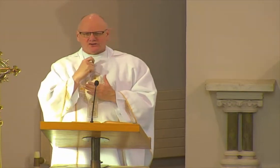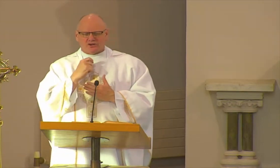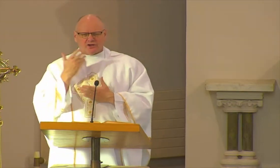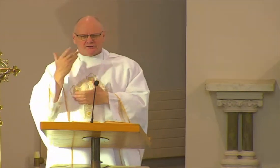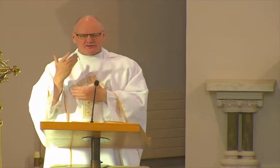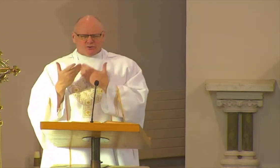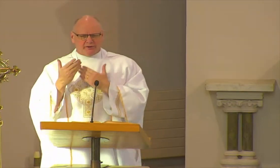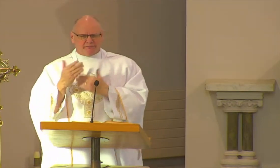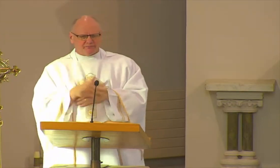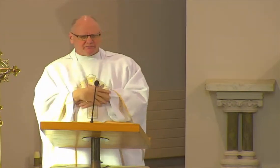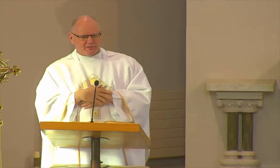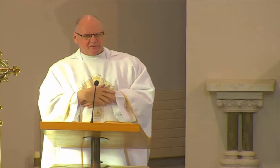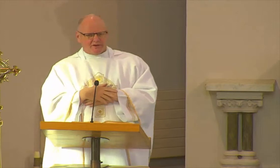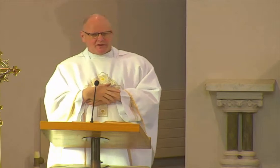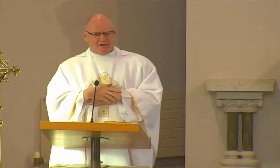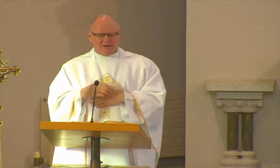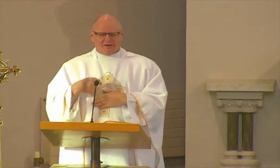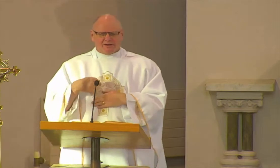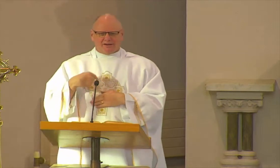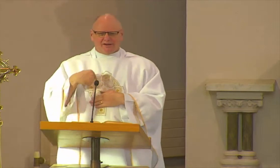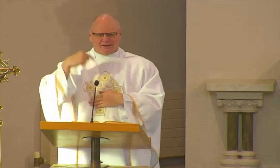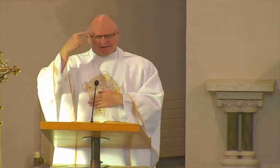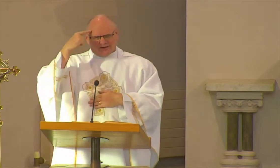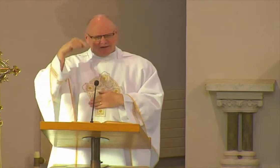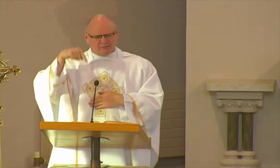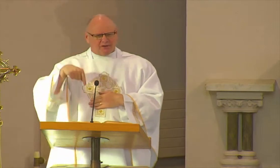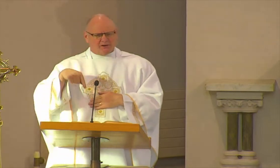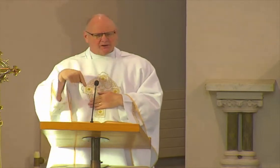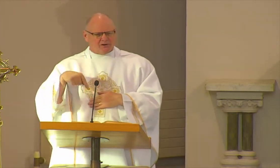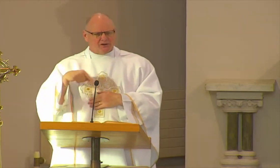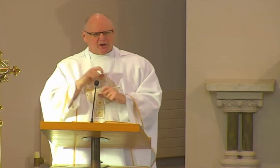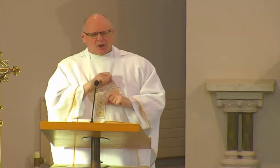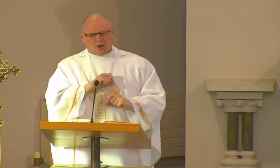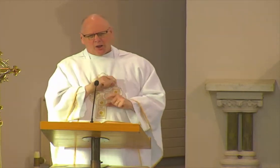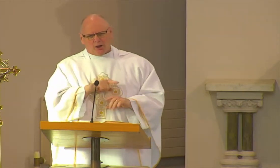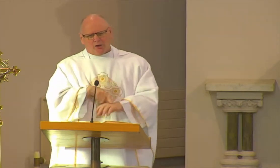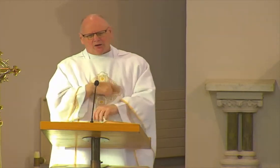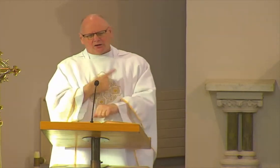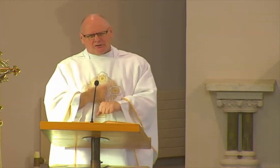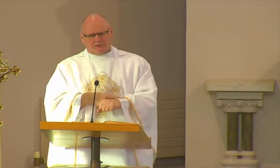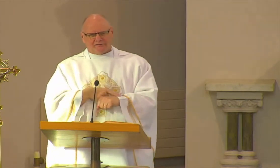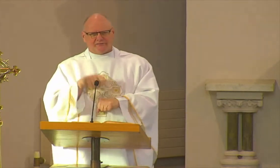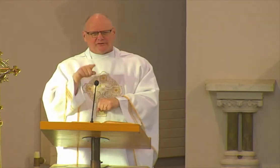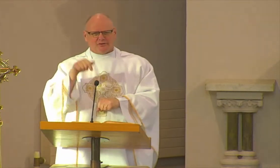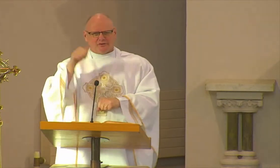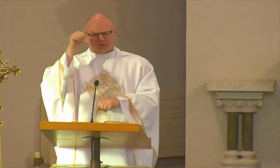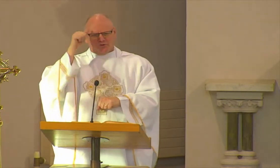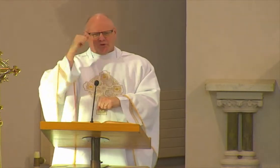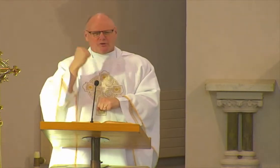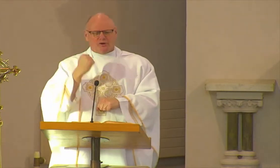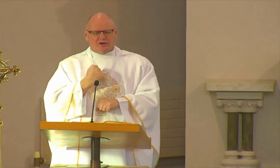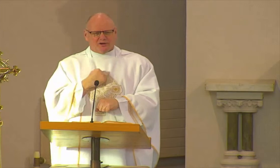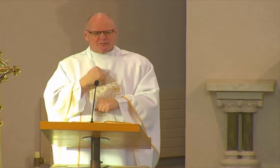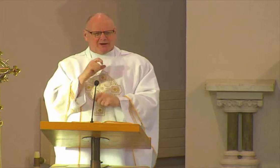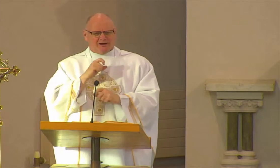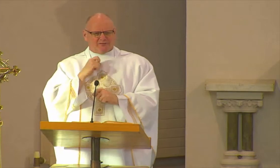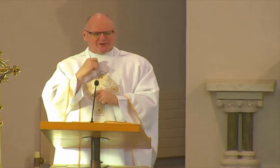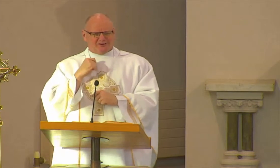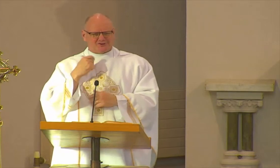and story. I think I'm here long enough for you to know my vocation